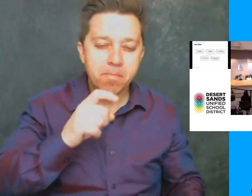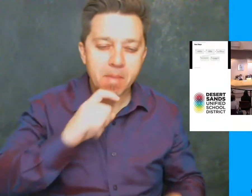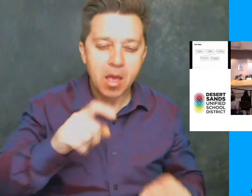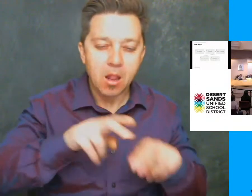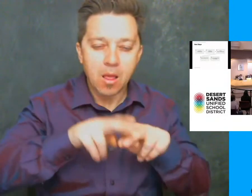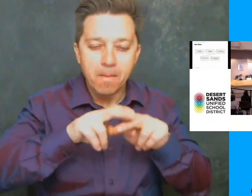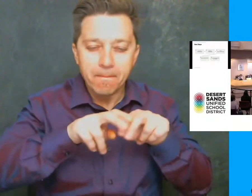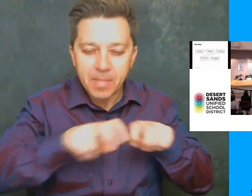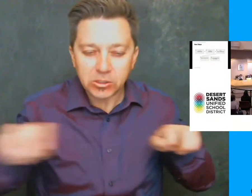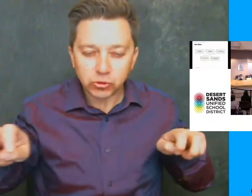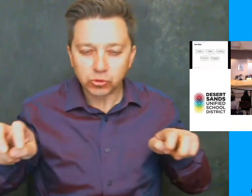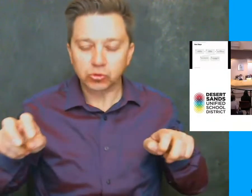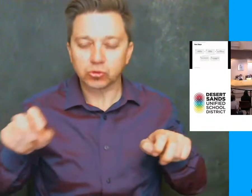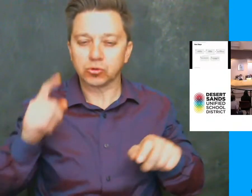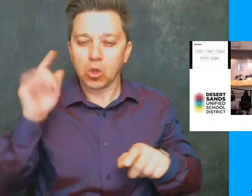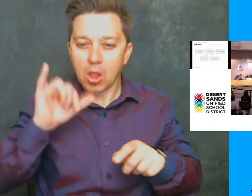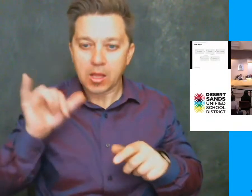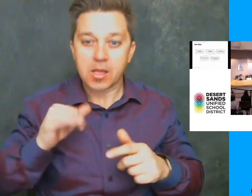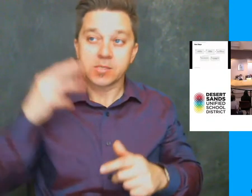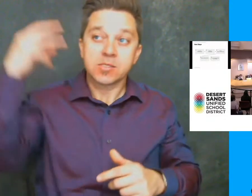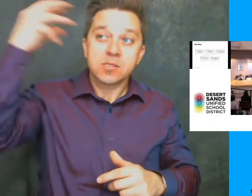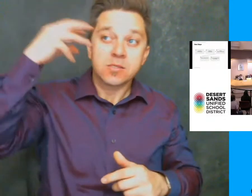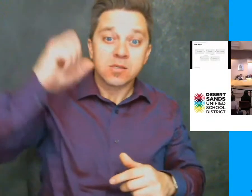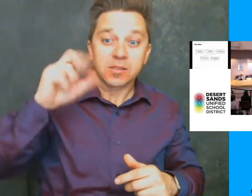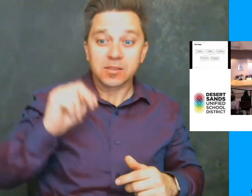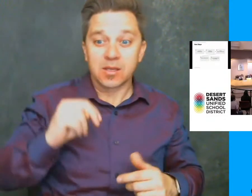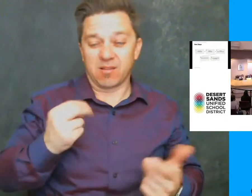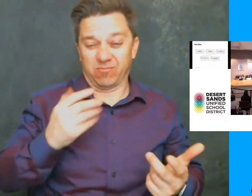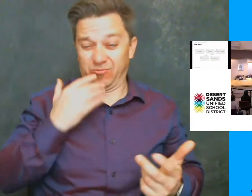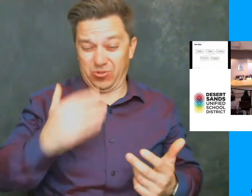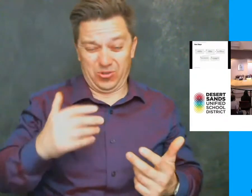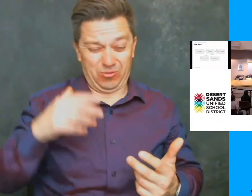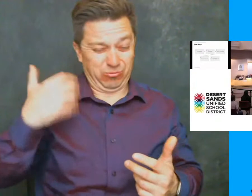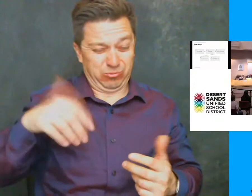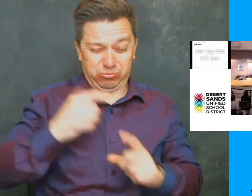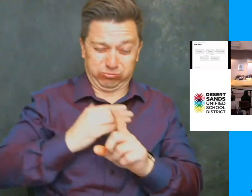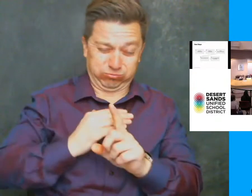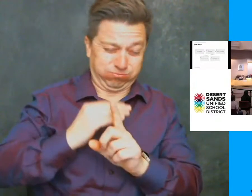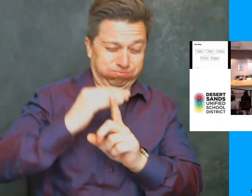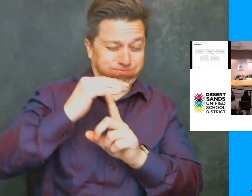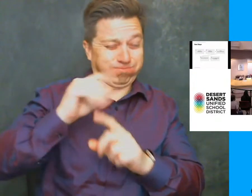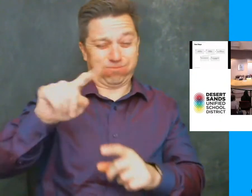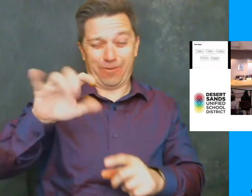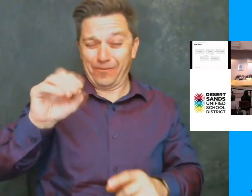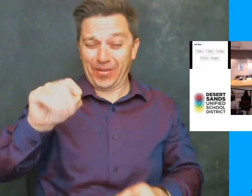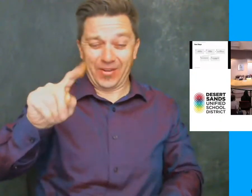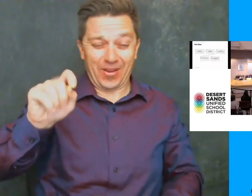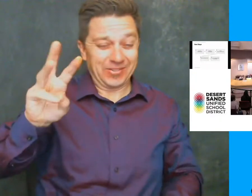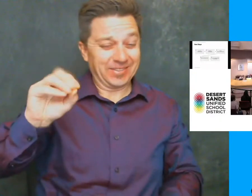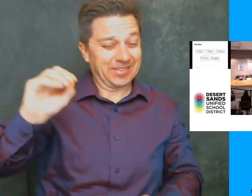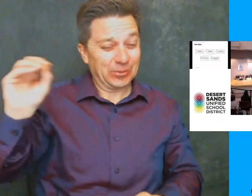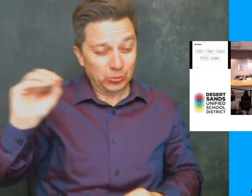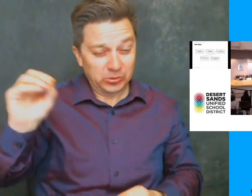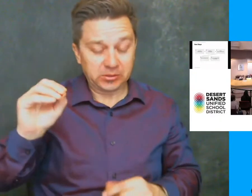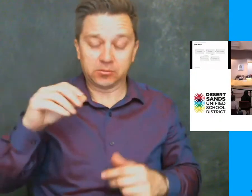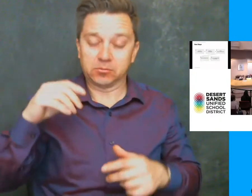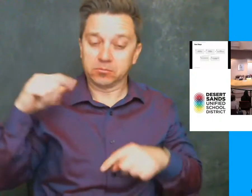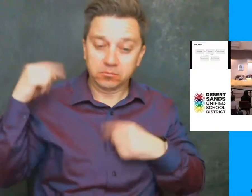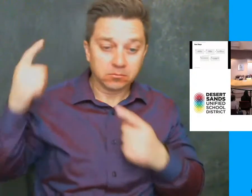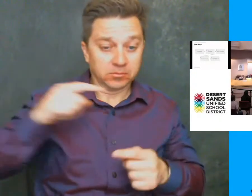and baking in the sun, probably a good 150, 160 degrees. But one thing that we've been learning here in the desert